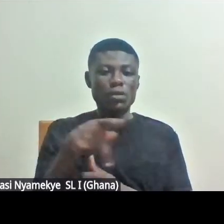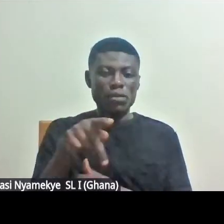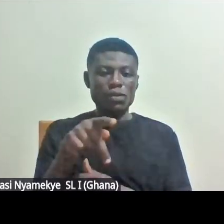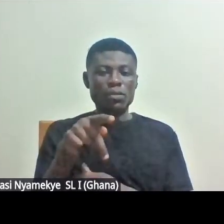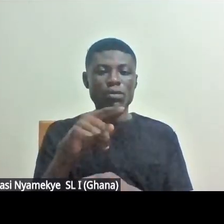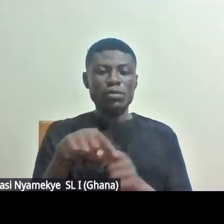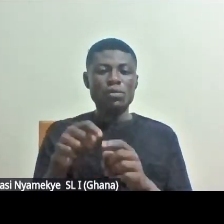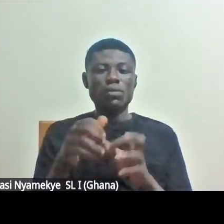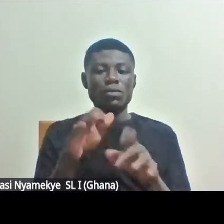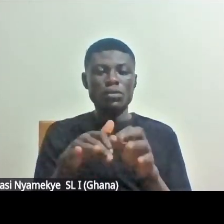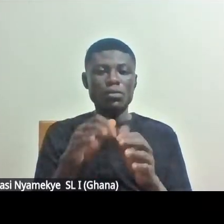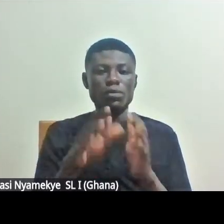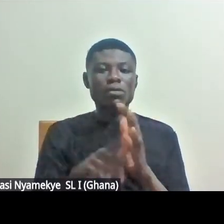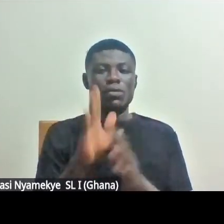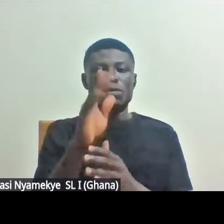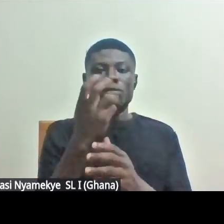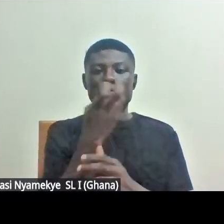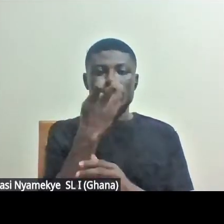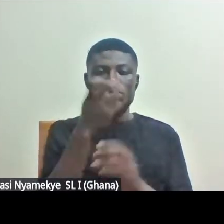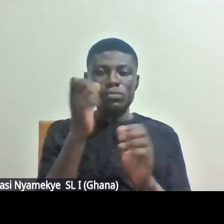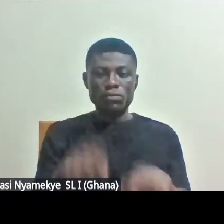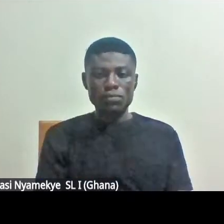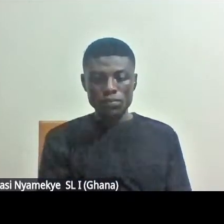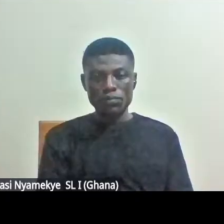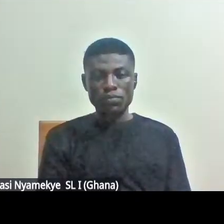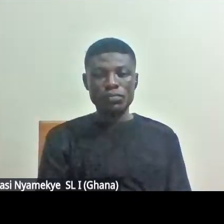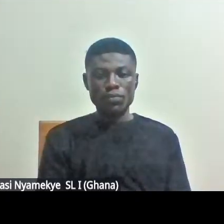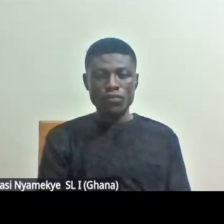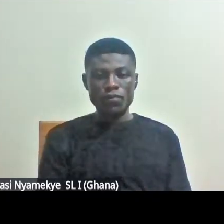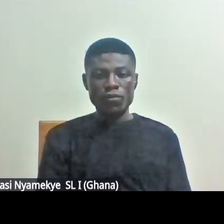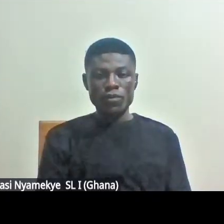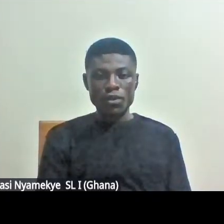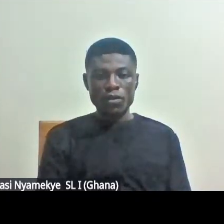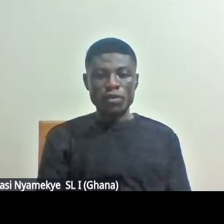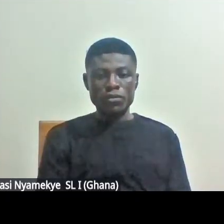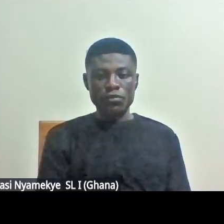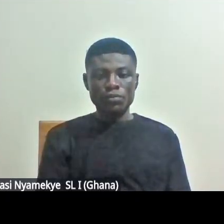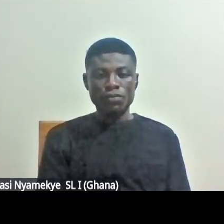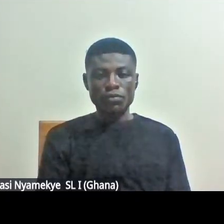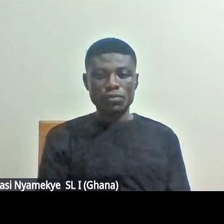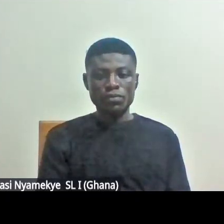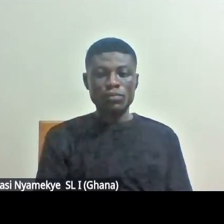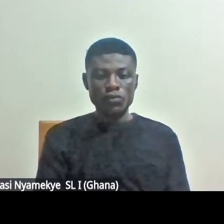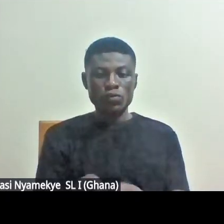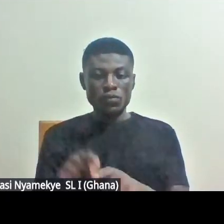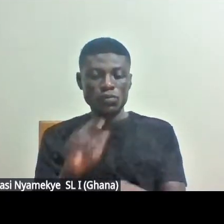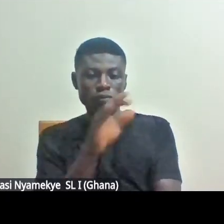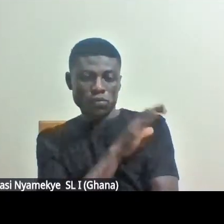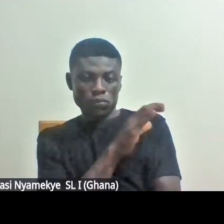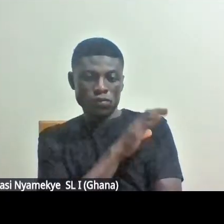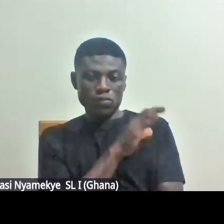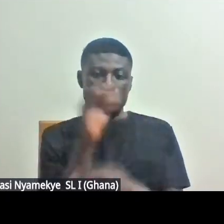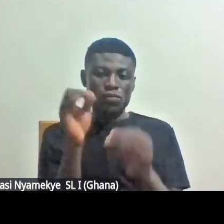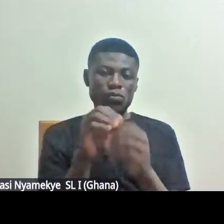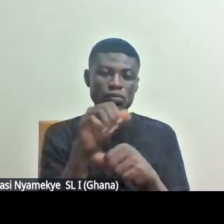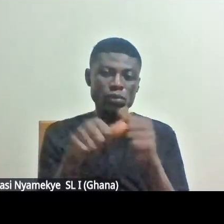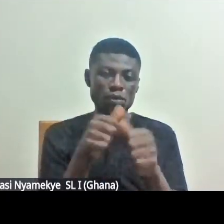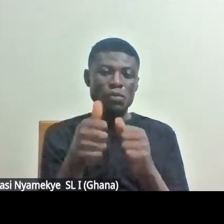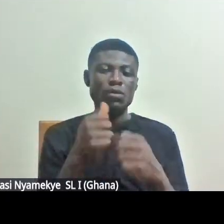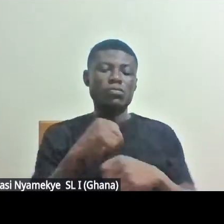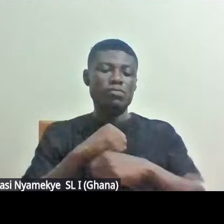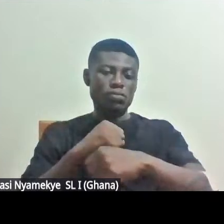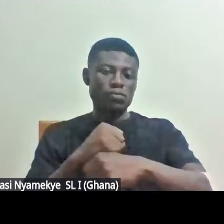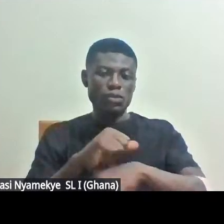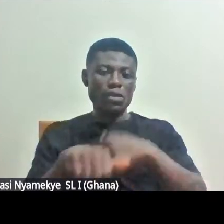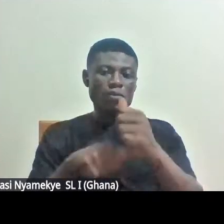it, you can raise your hand and we'll be happy to hear from you. And Christopher has also shared more about the security on